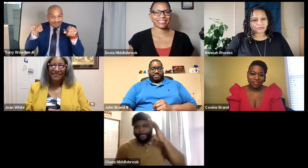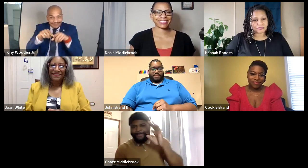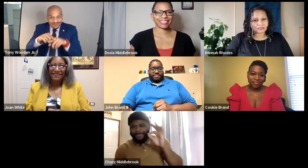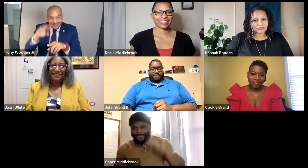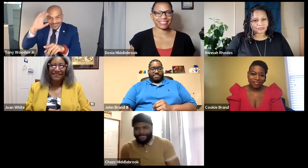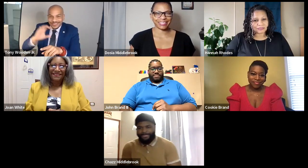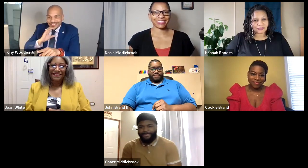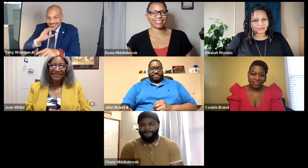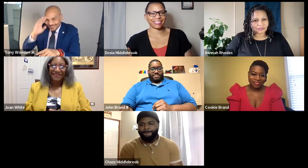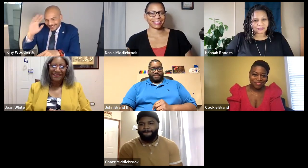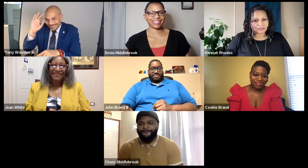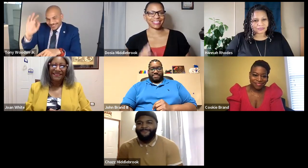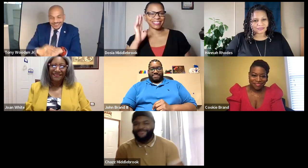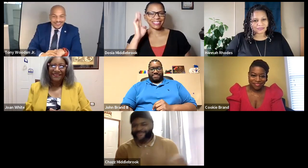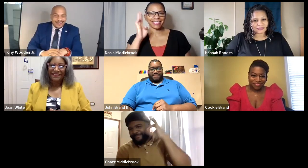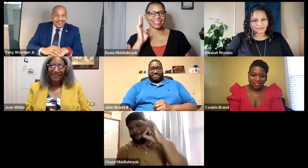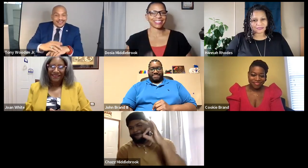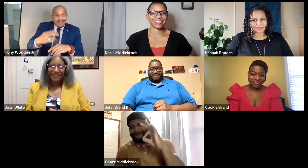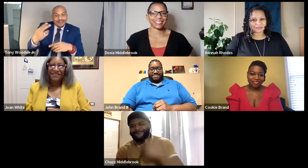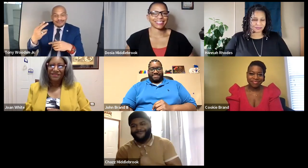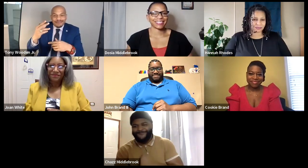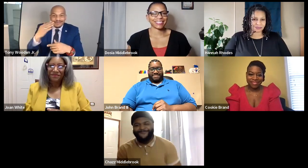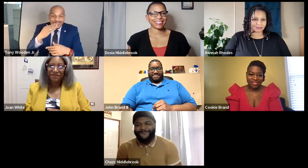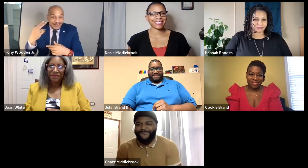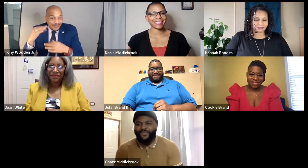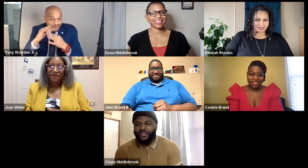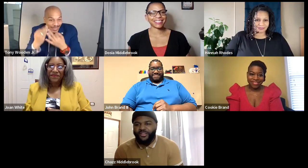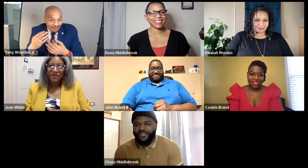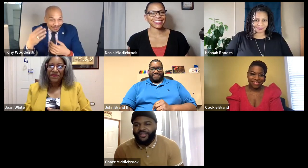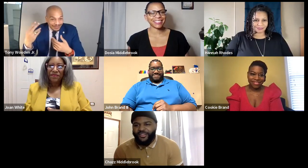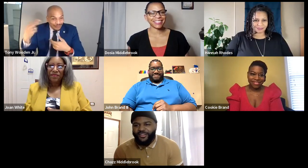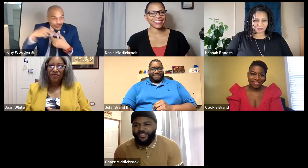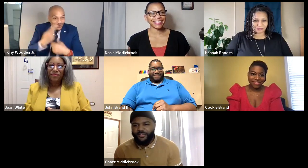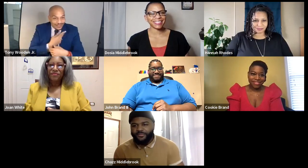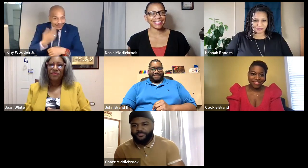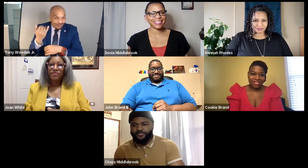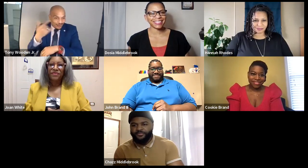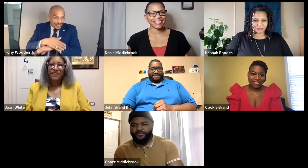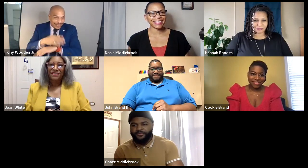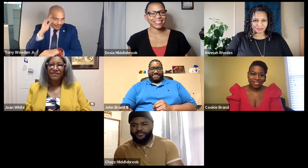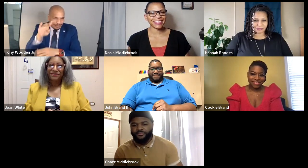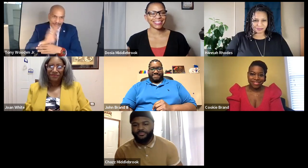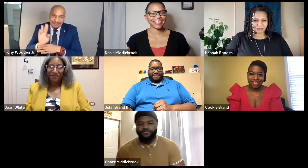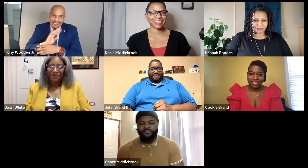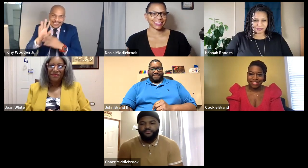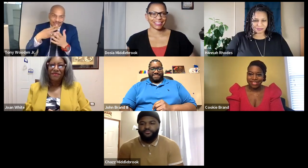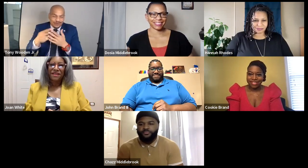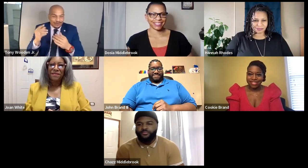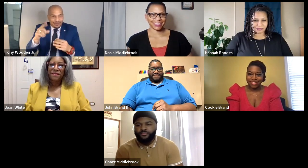for connecting and being here. Hey, cuz, thank you for just joining us tonight. I